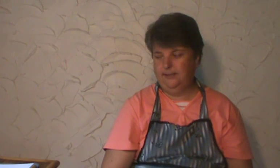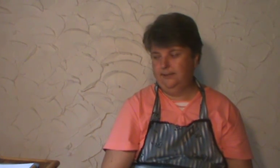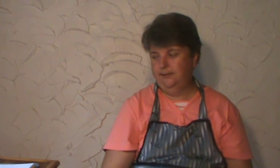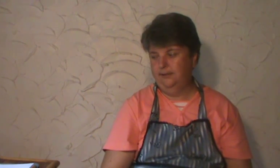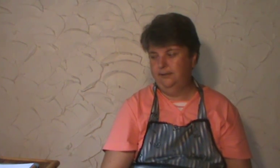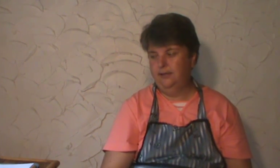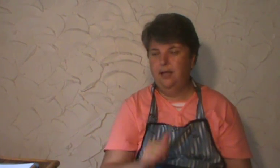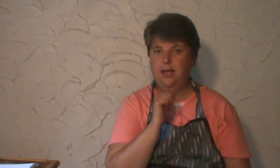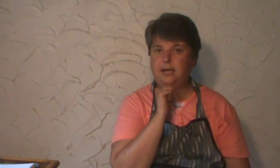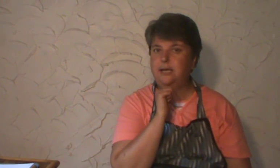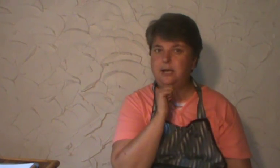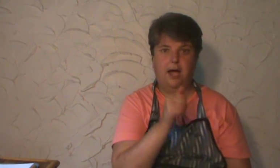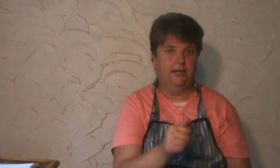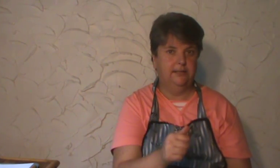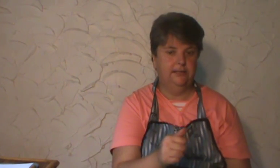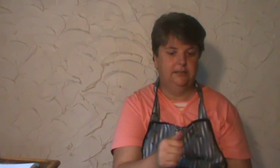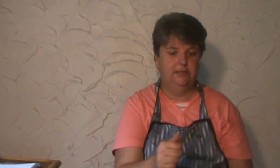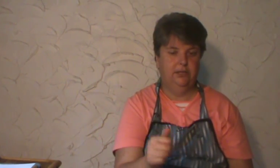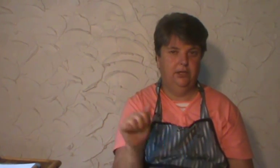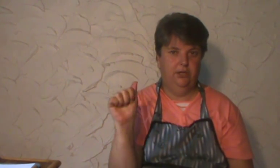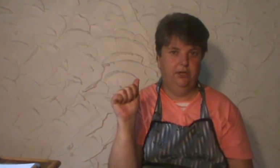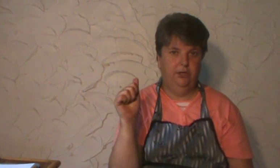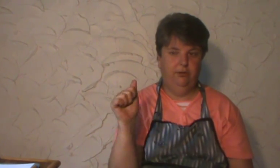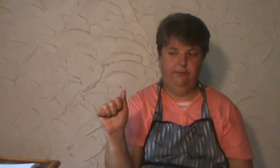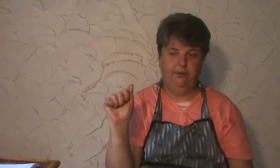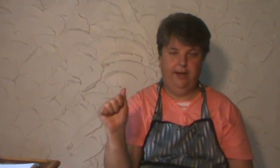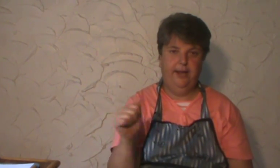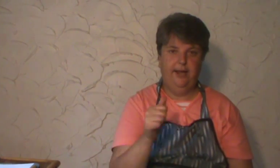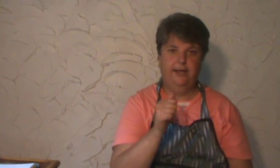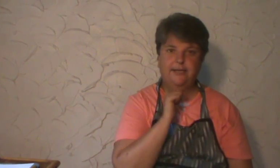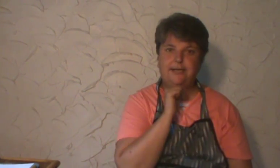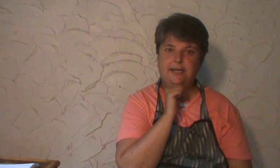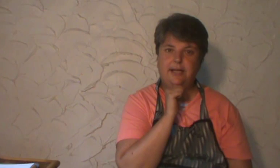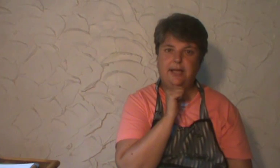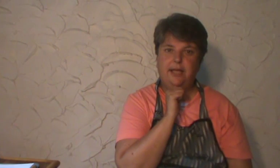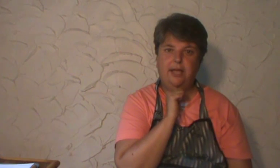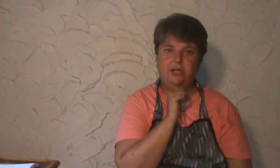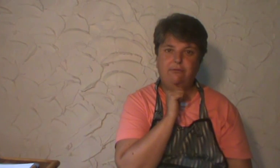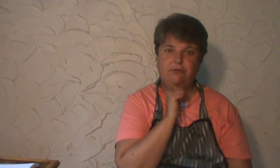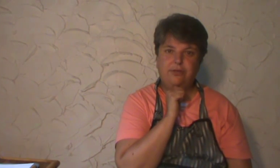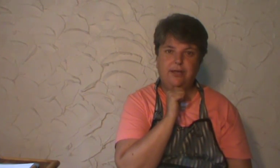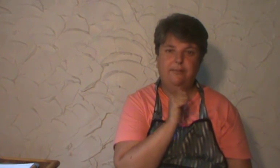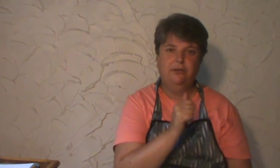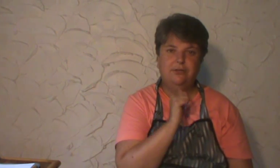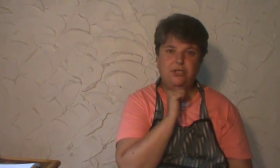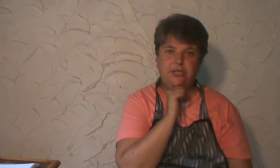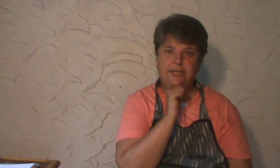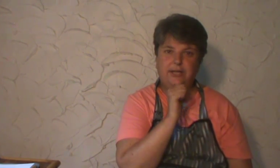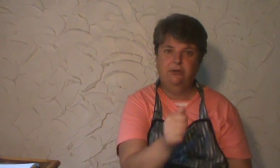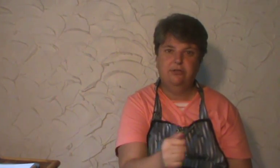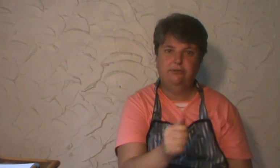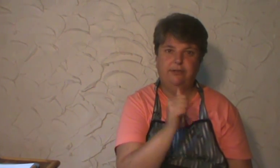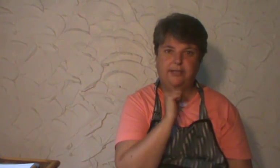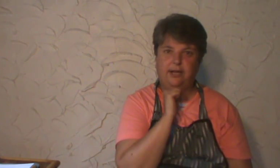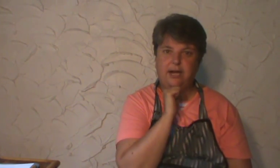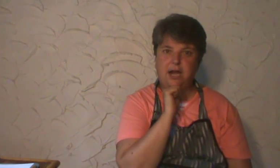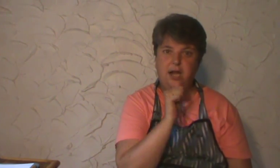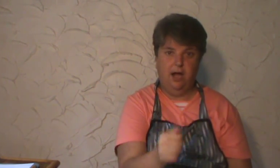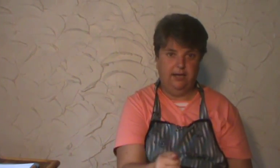Not. Not. You have your A hand, and you have your thumb under the chin, and you just flick it out.